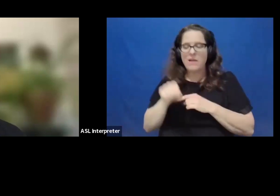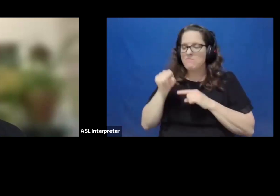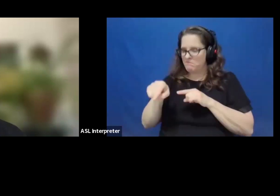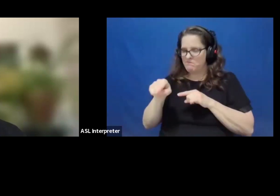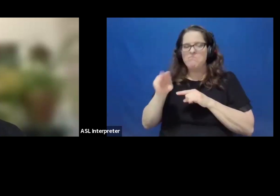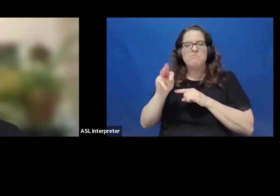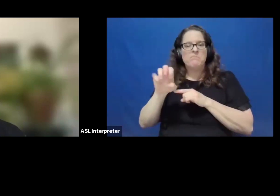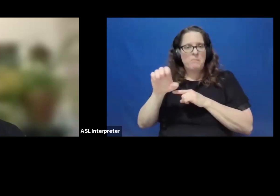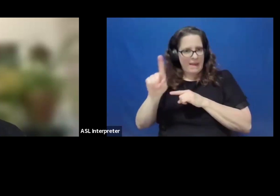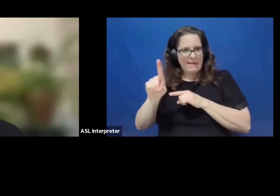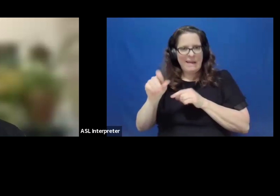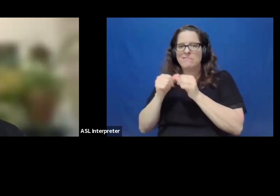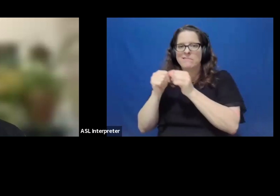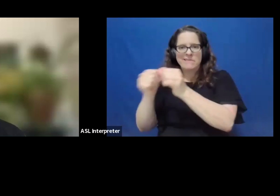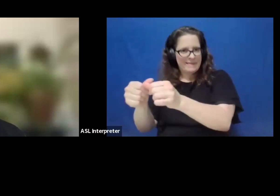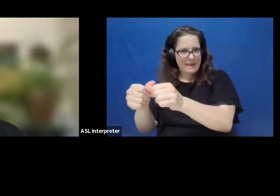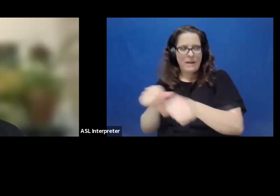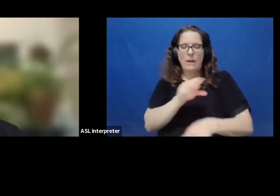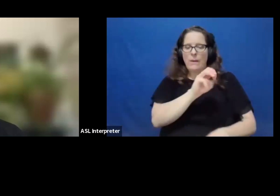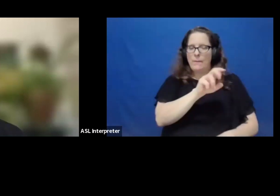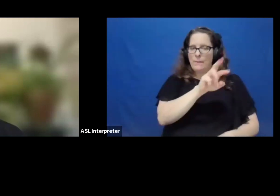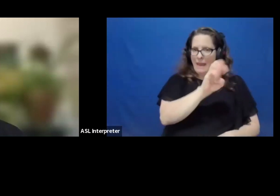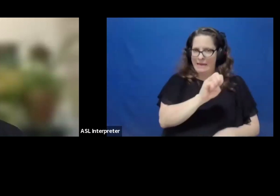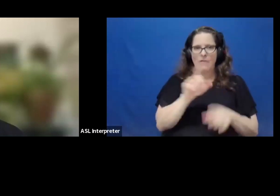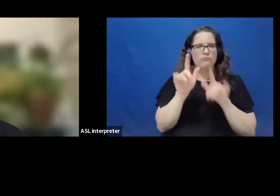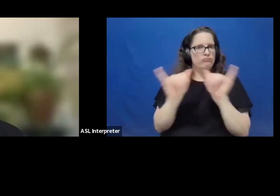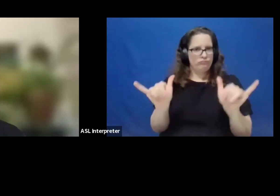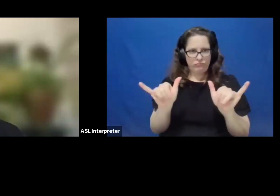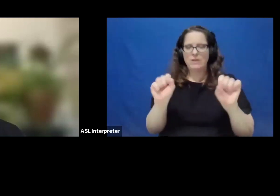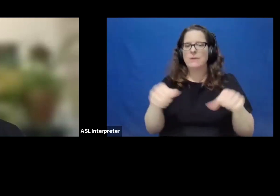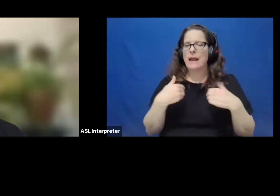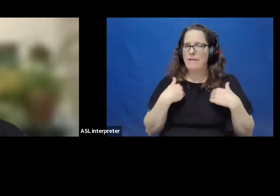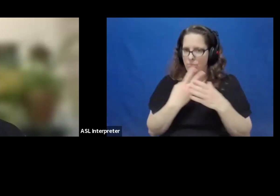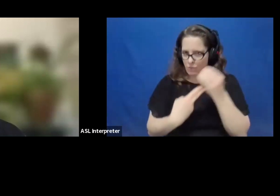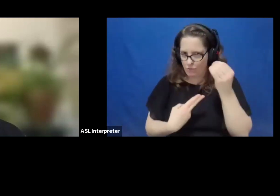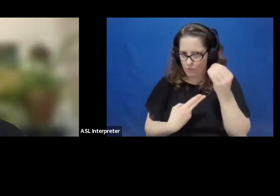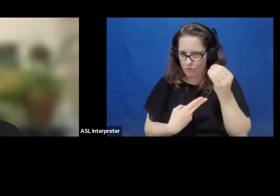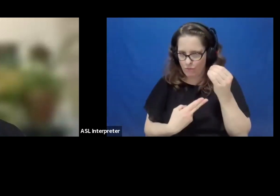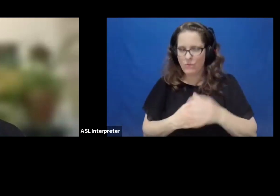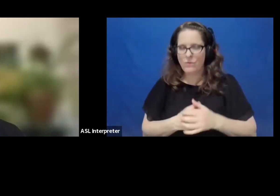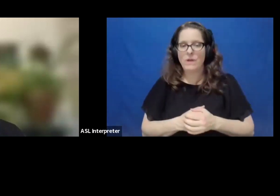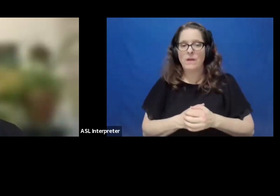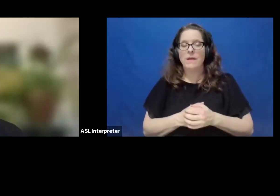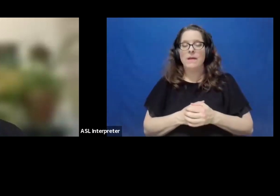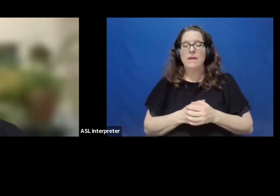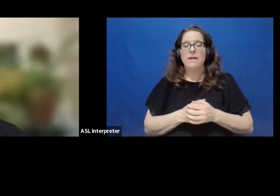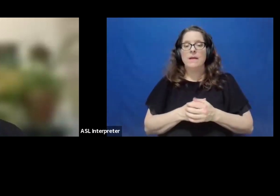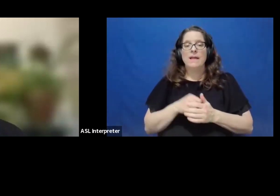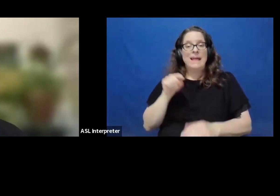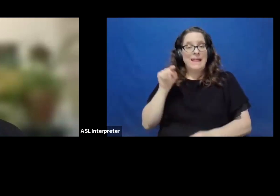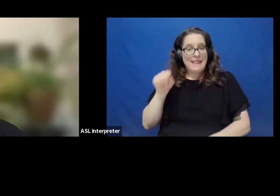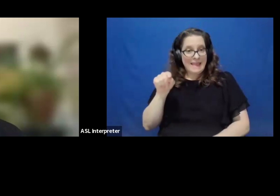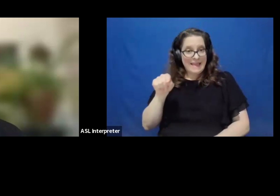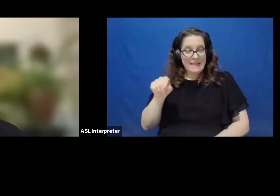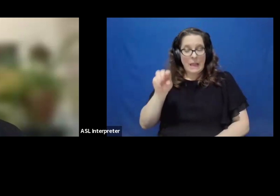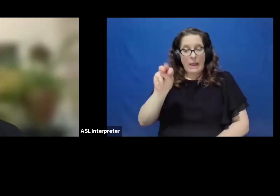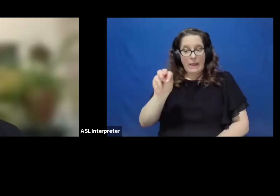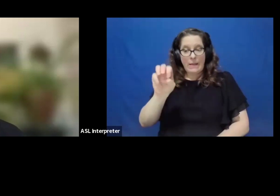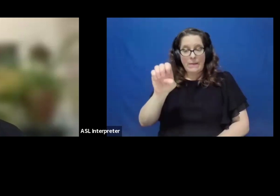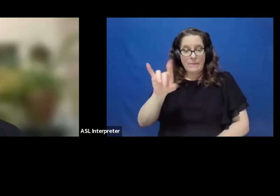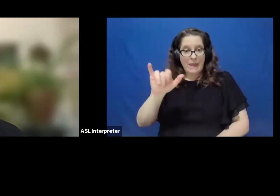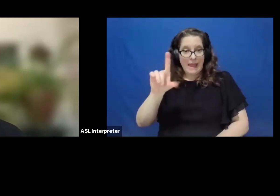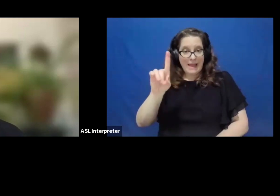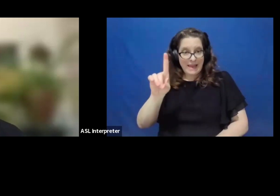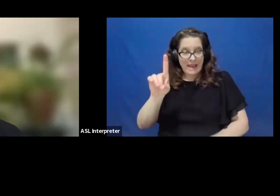both Medicare and Medicaid at the same time. And the Medicaid will eliminate